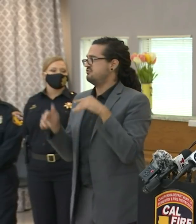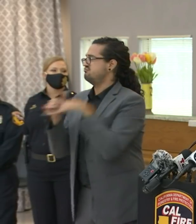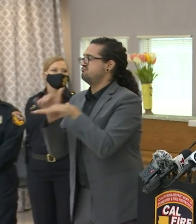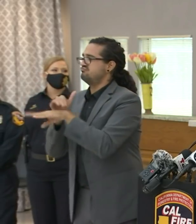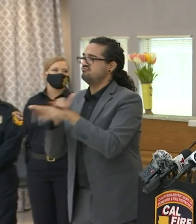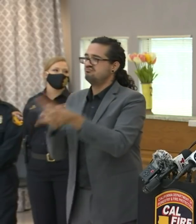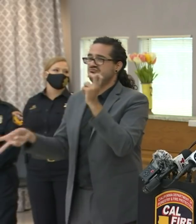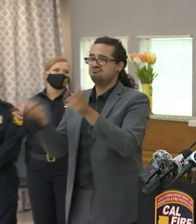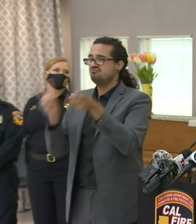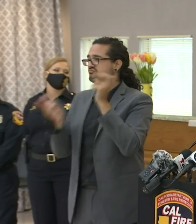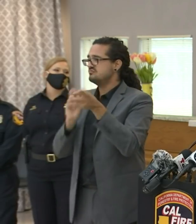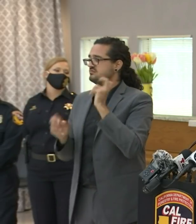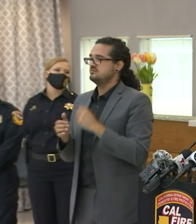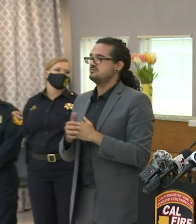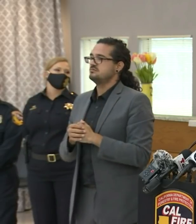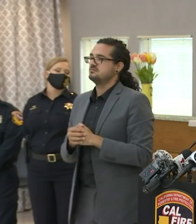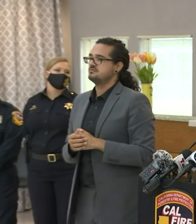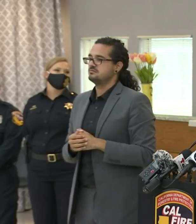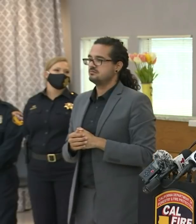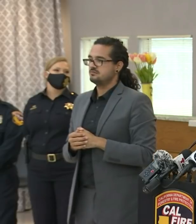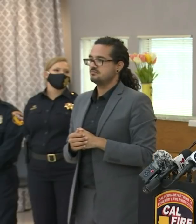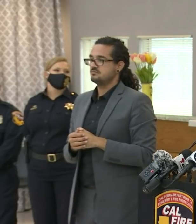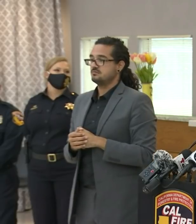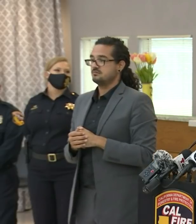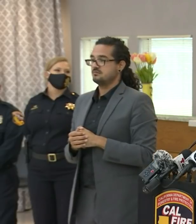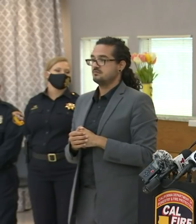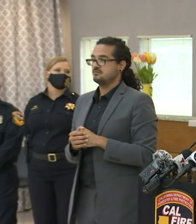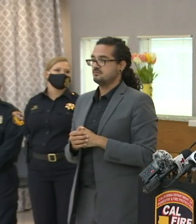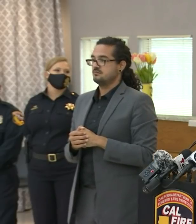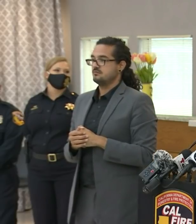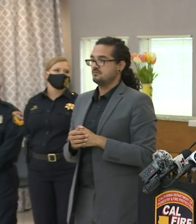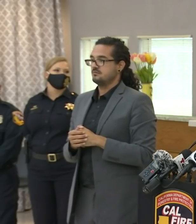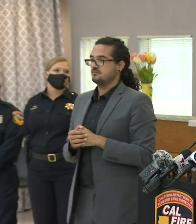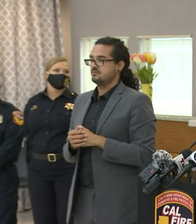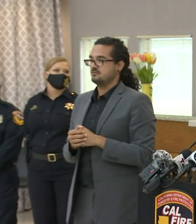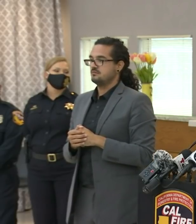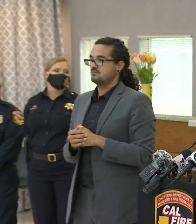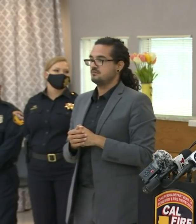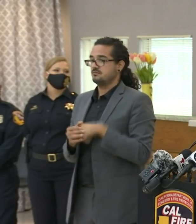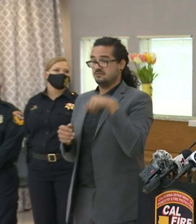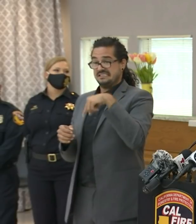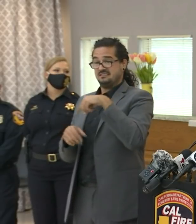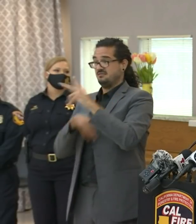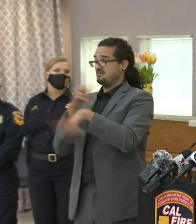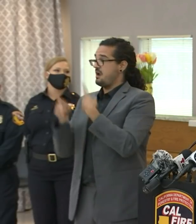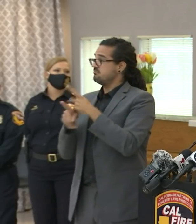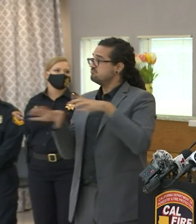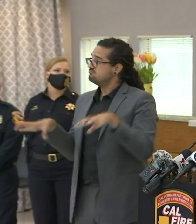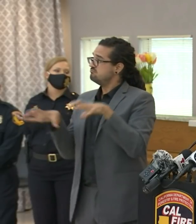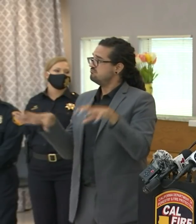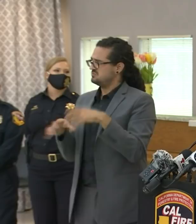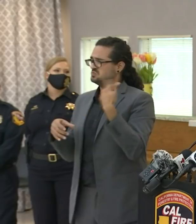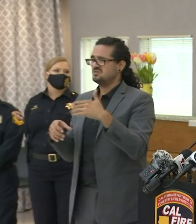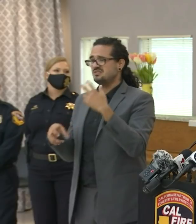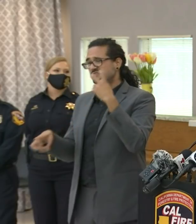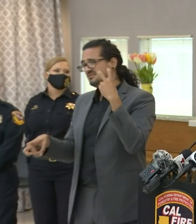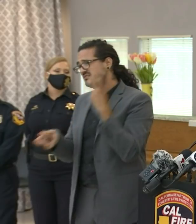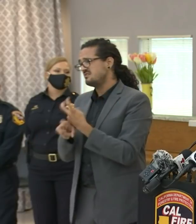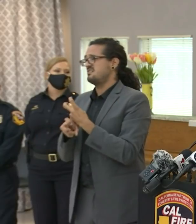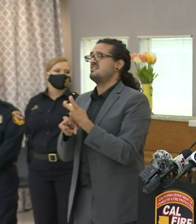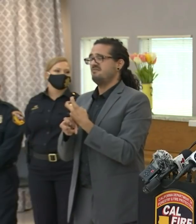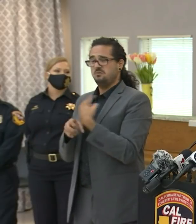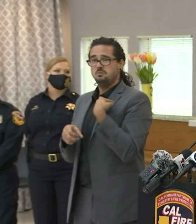there, this sort of work, I'm telling you, our folks, there's nothing more that we value in the sense that we're out there